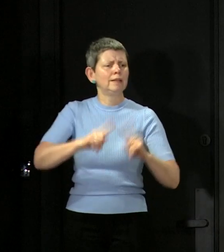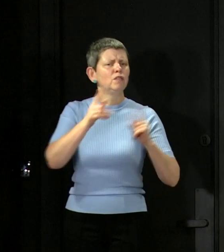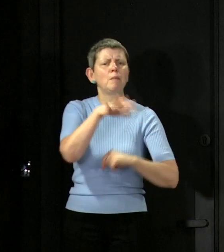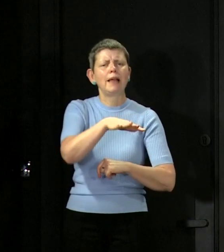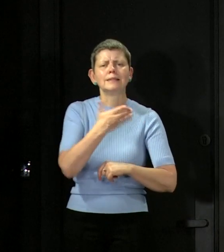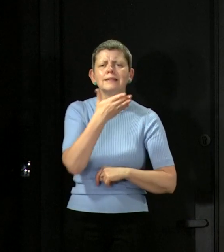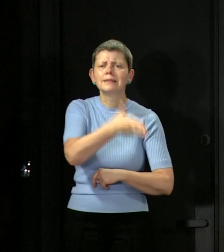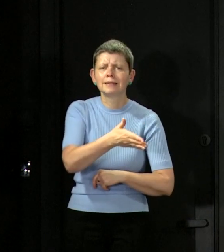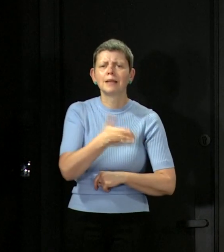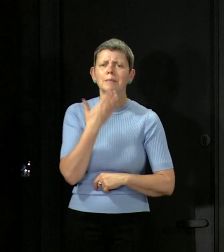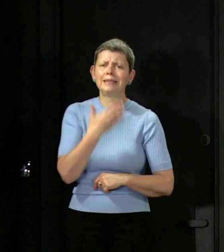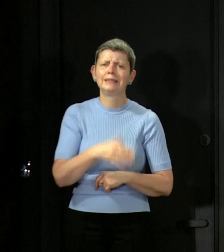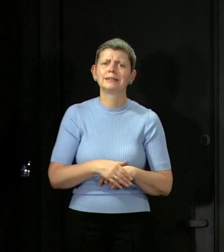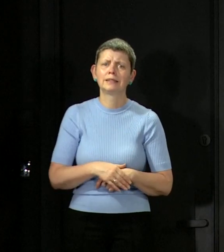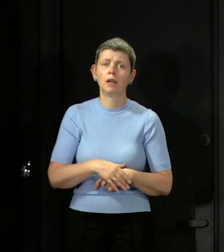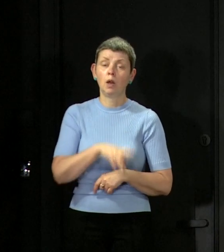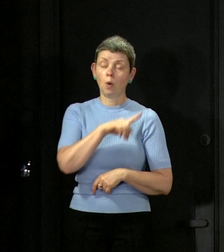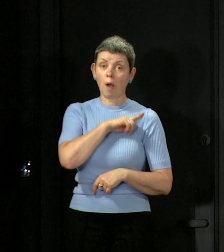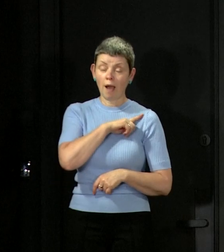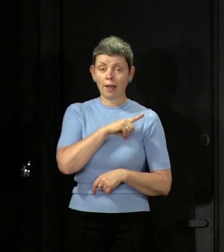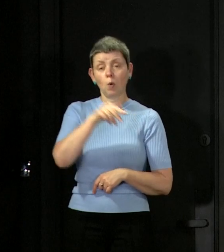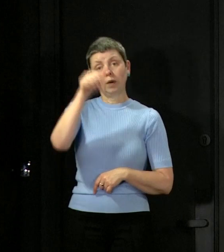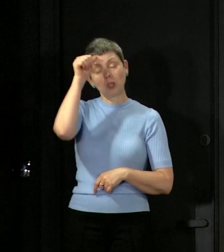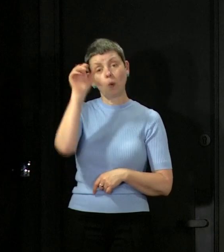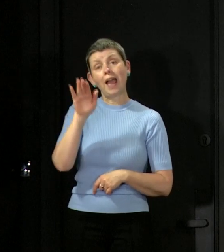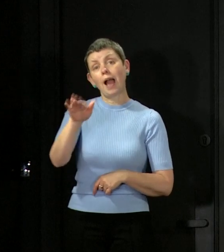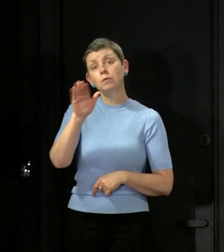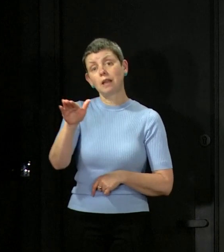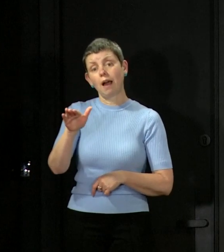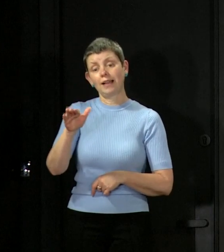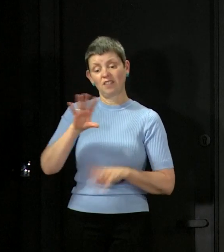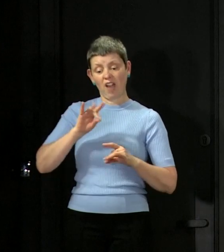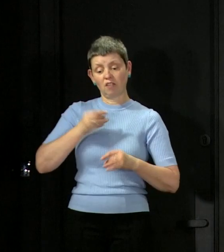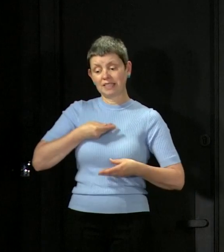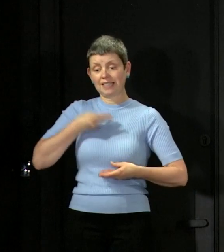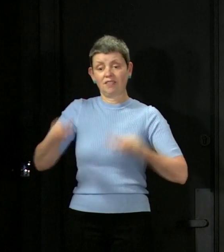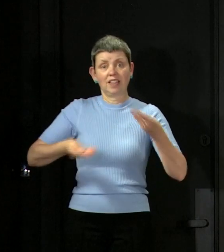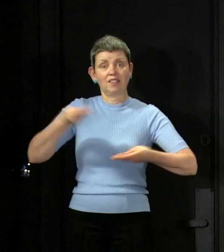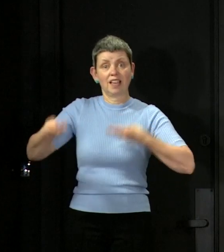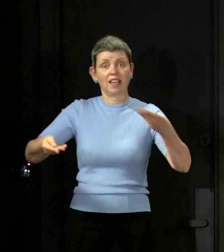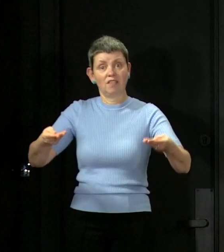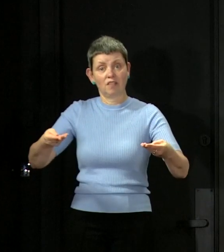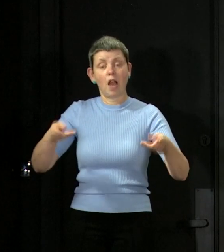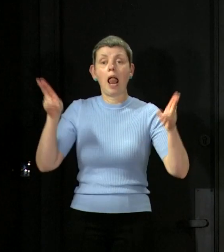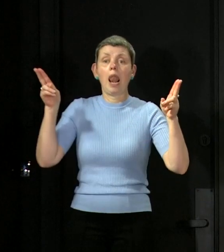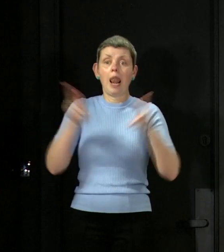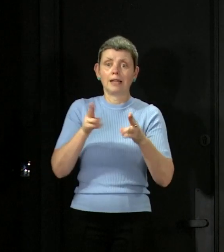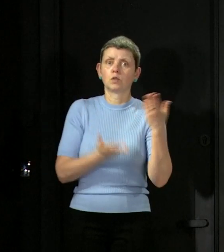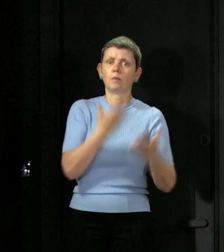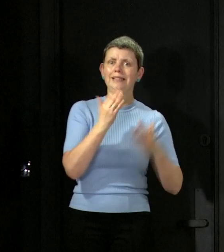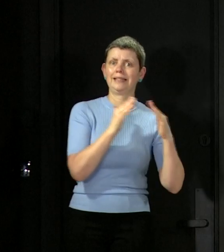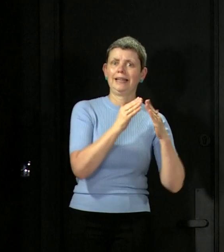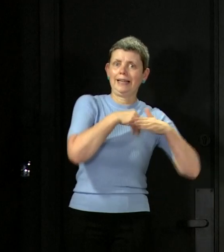though the risks of transmission outdoors are lower than they are indoors, they're not zero outdoors, but they are lower than